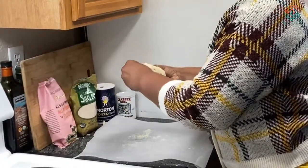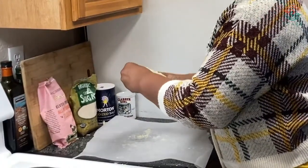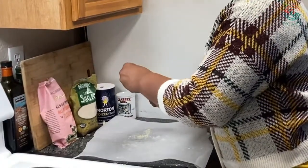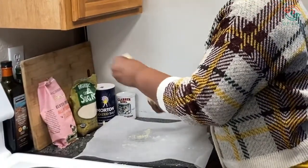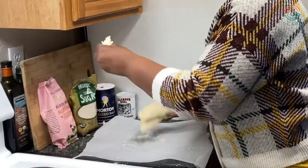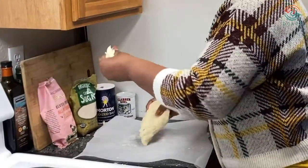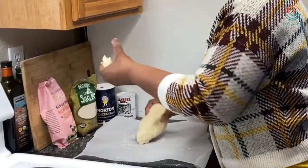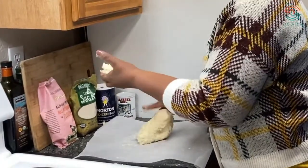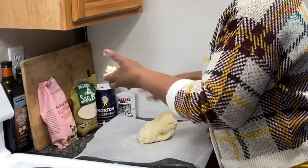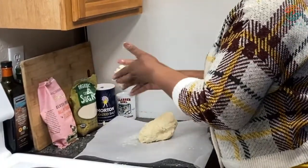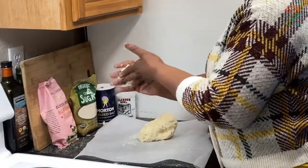of the cast iron you're using.